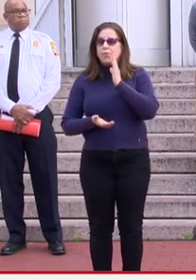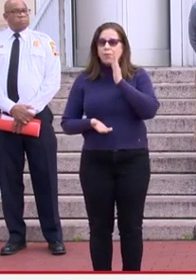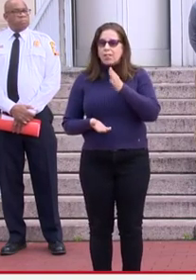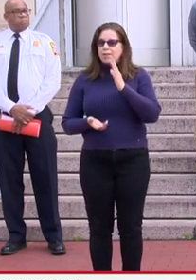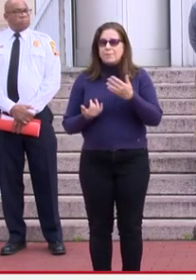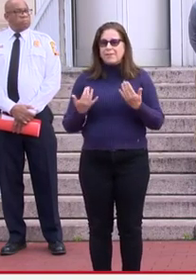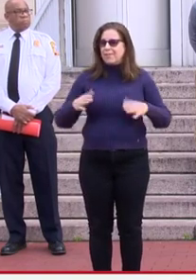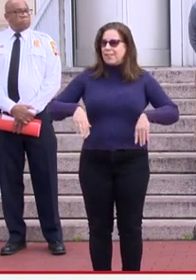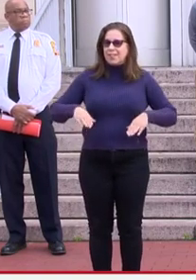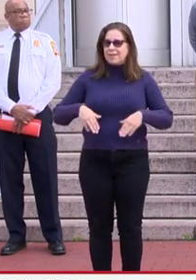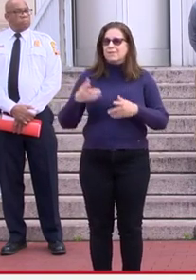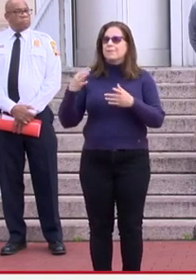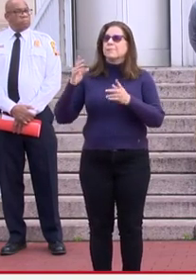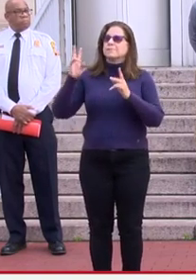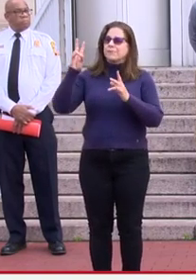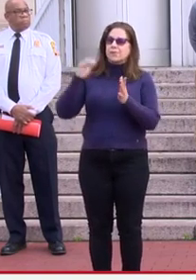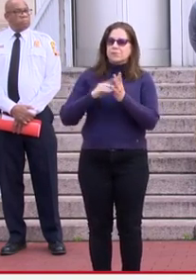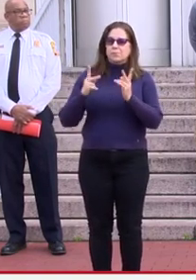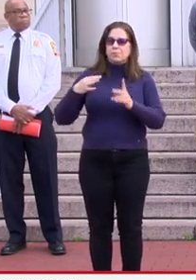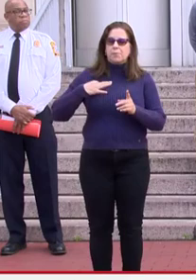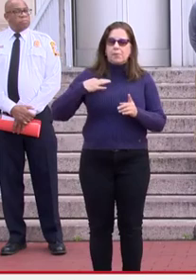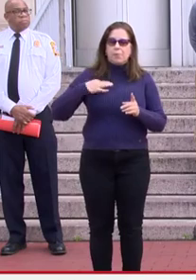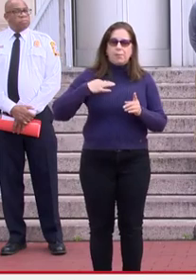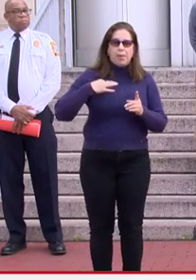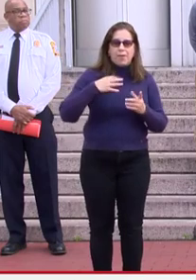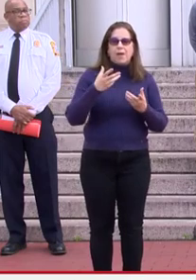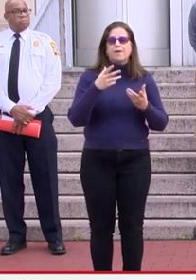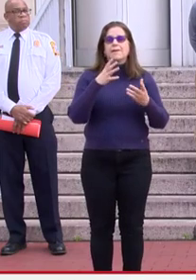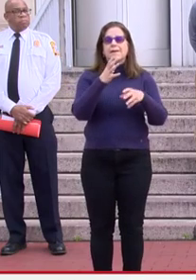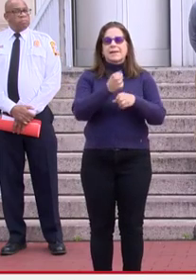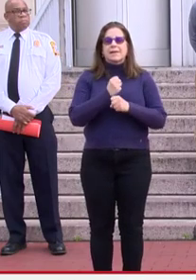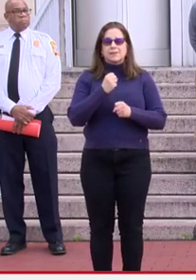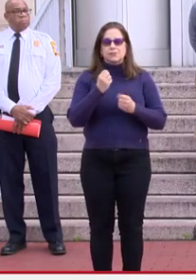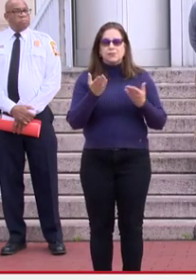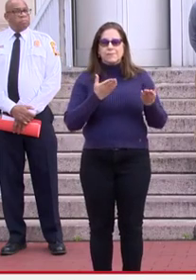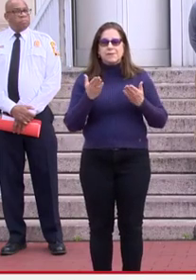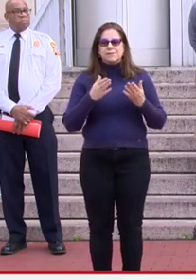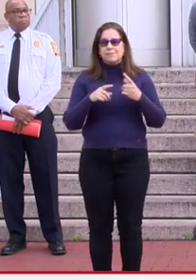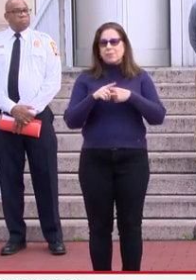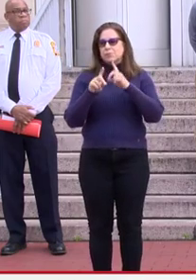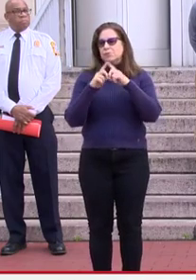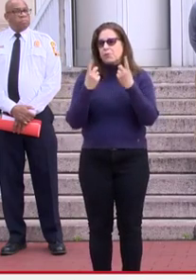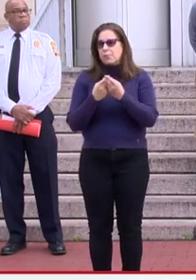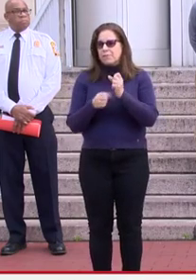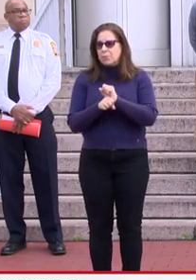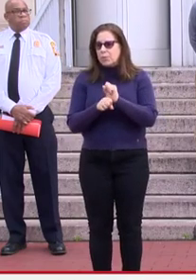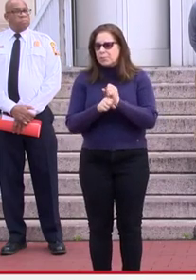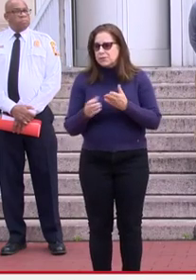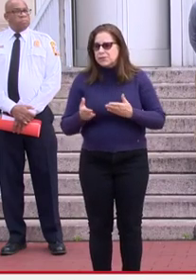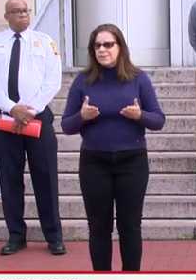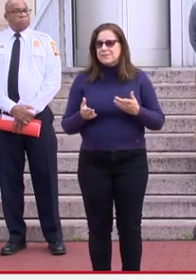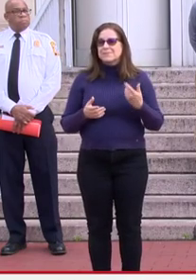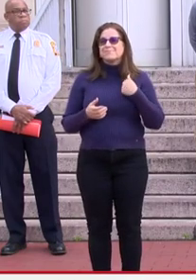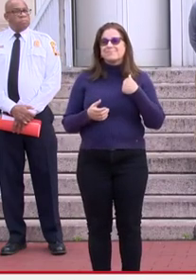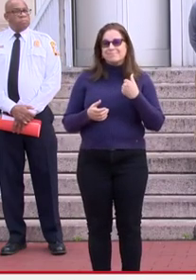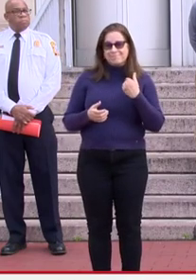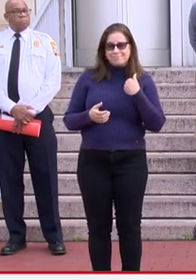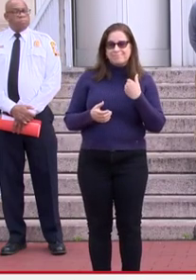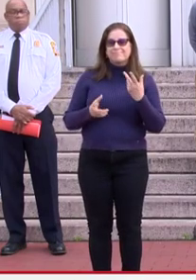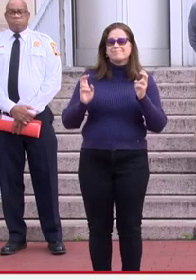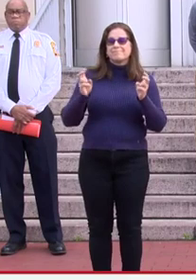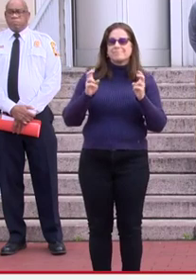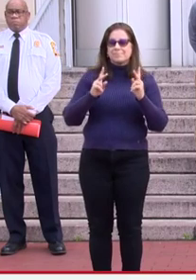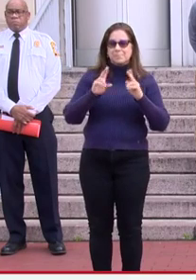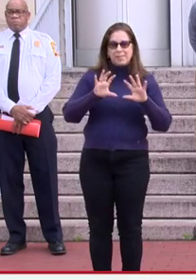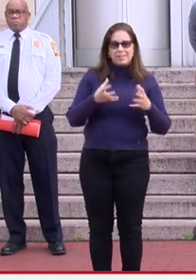Employment Services to do the reviews that have to be done. We have some technology things that we also have to